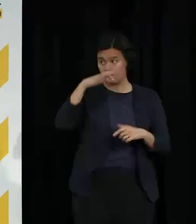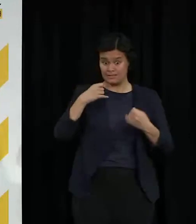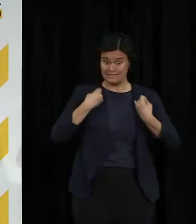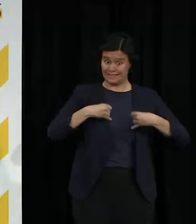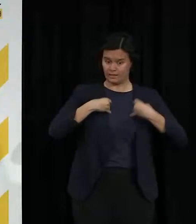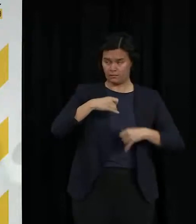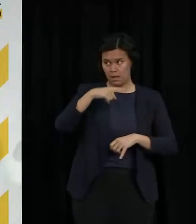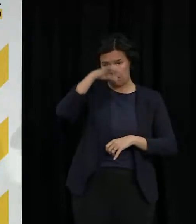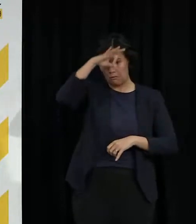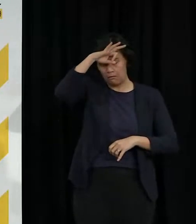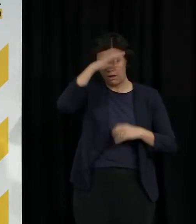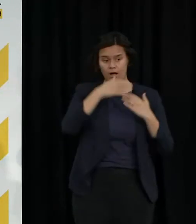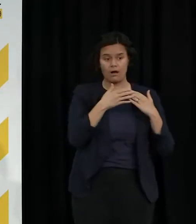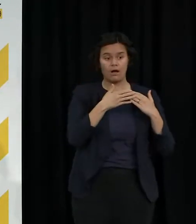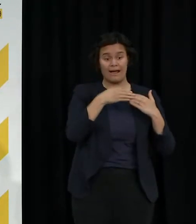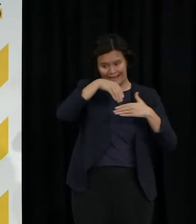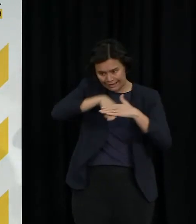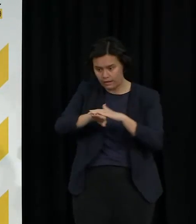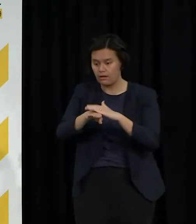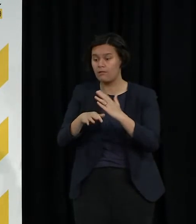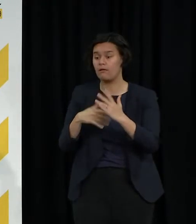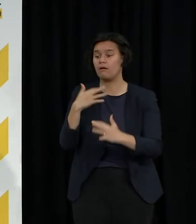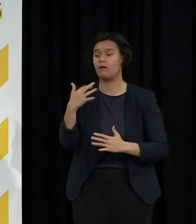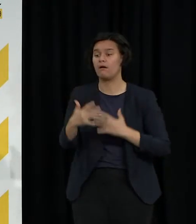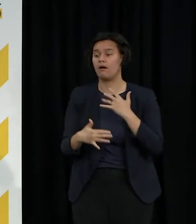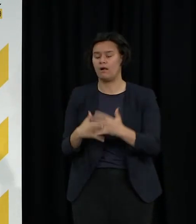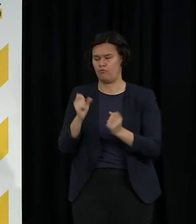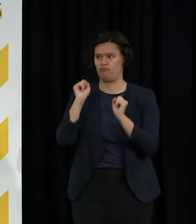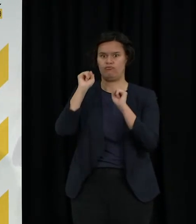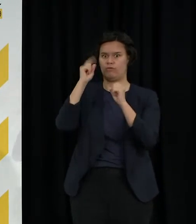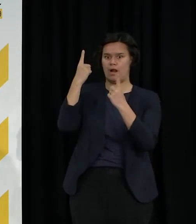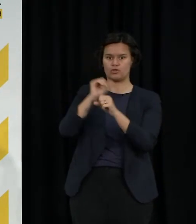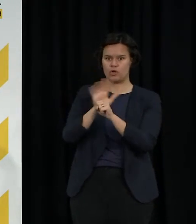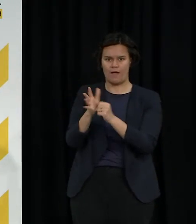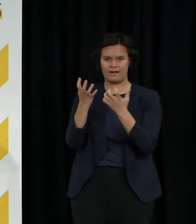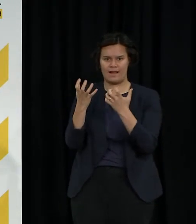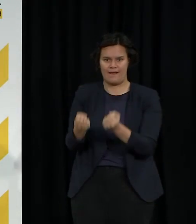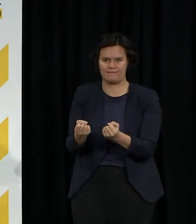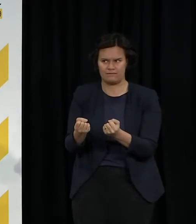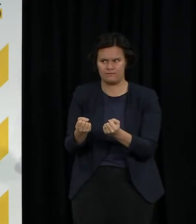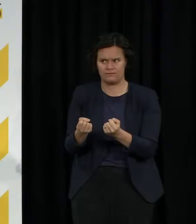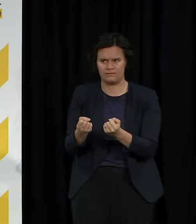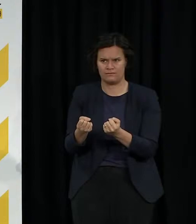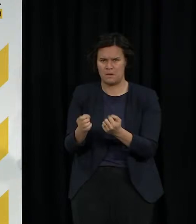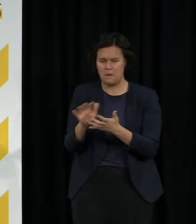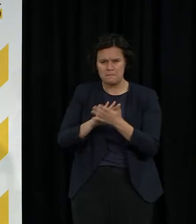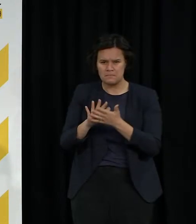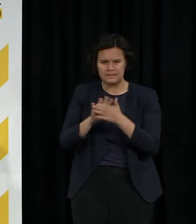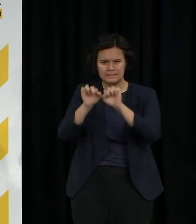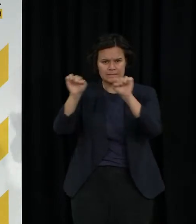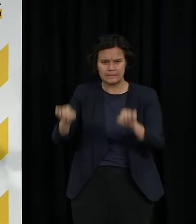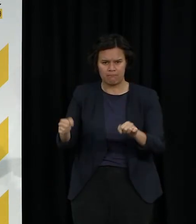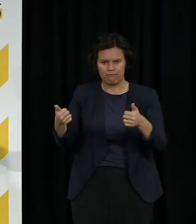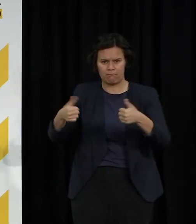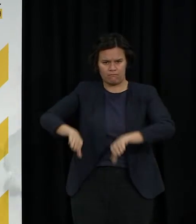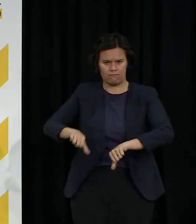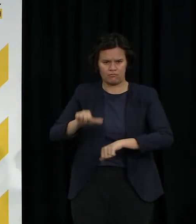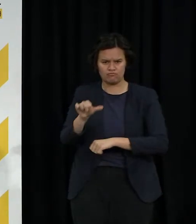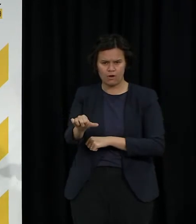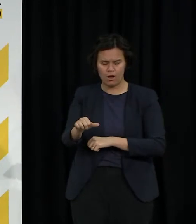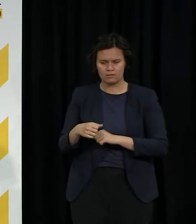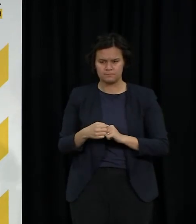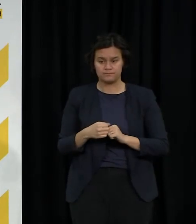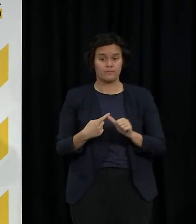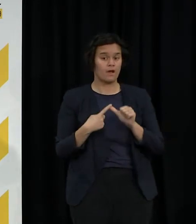positive later on? Are things like masks and hygiene and all of that kind of stuff not working? No, I don't believe so at all. In